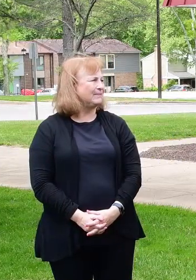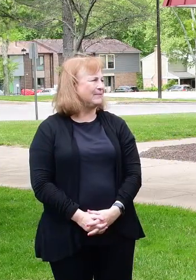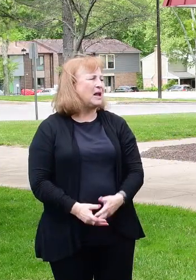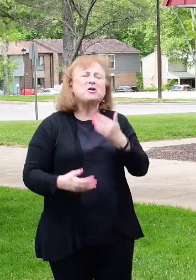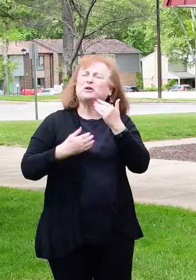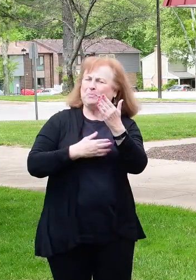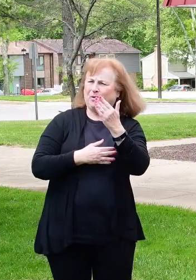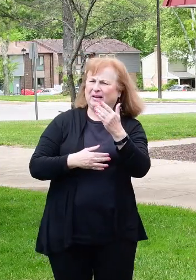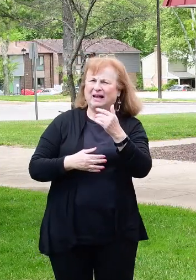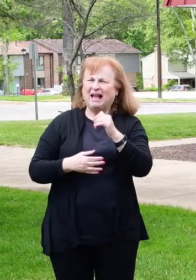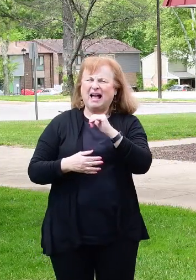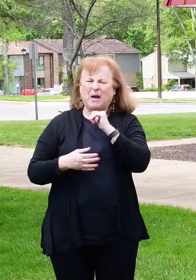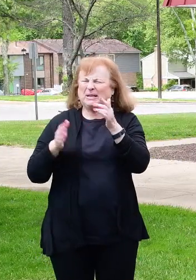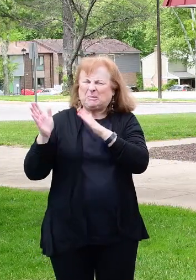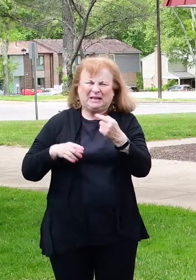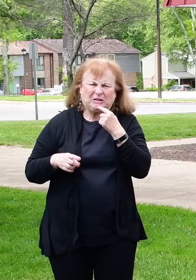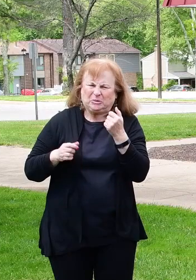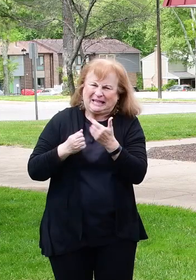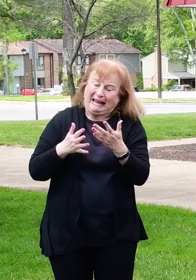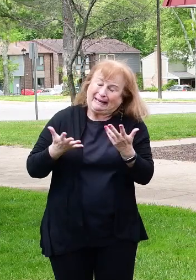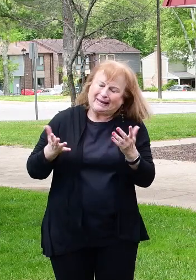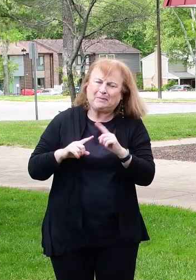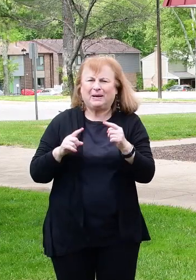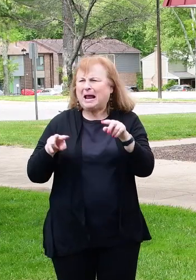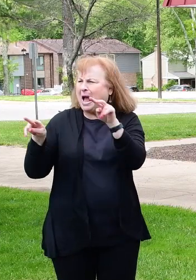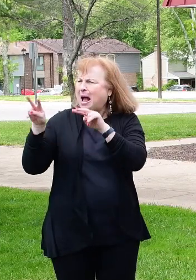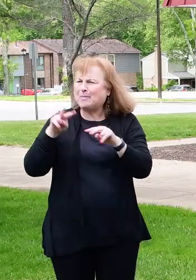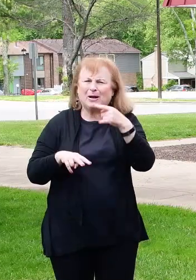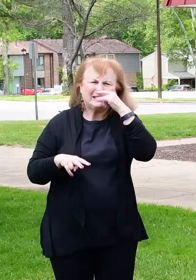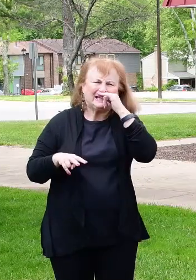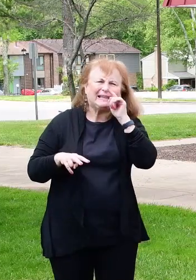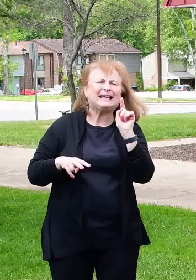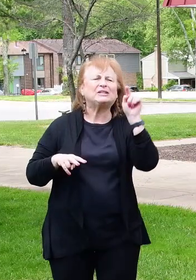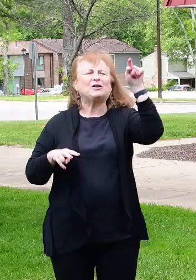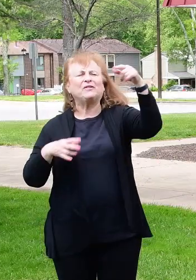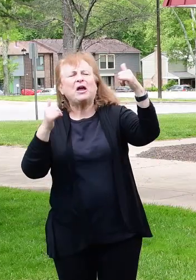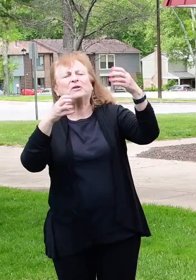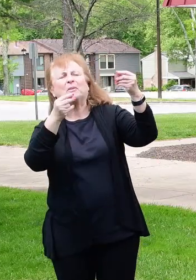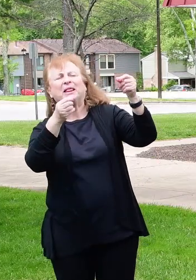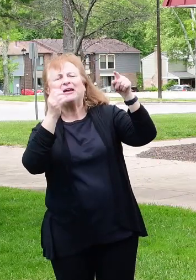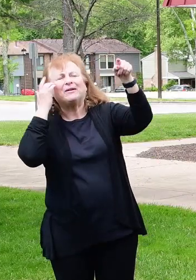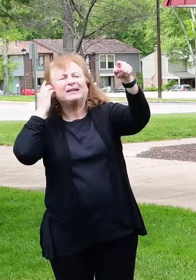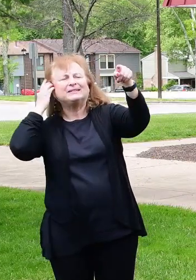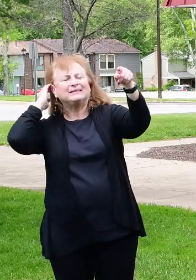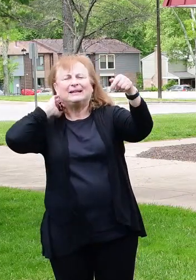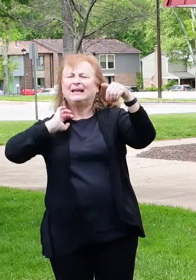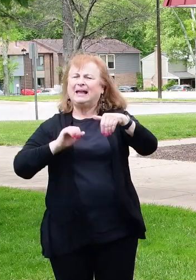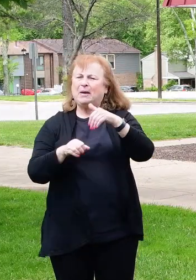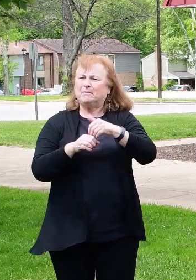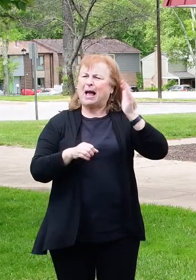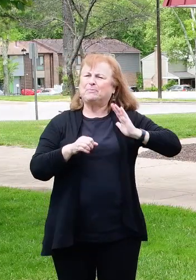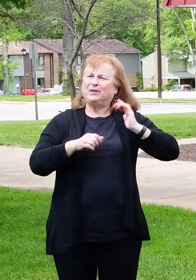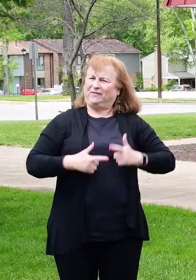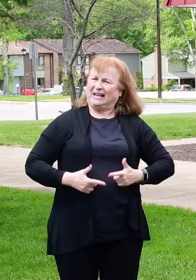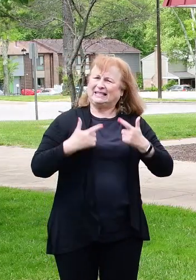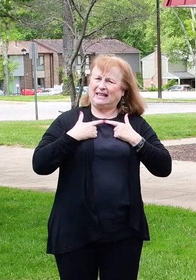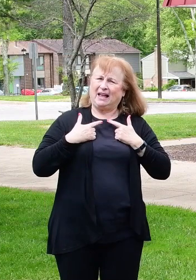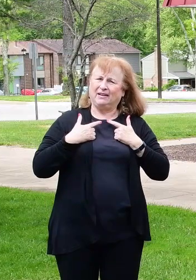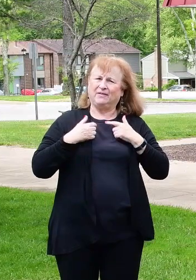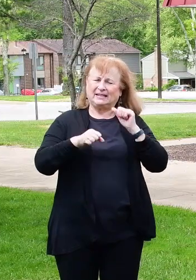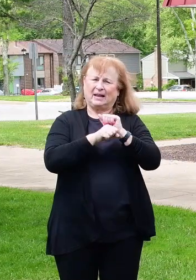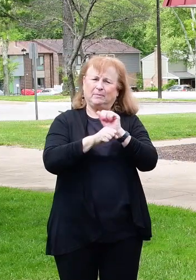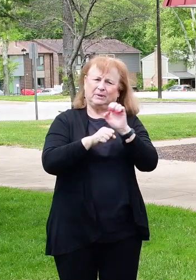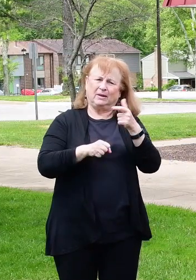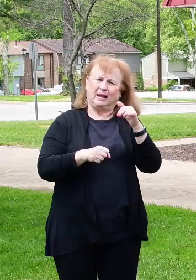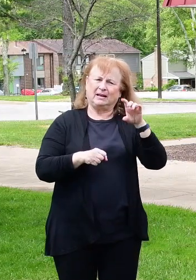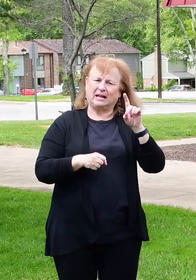Good morning. I wasn't really going to say anything, but I'm watching the kids over there in the playground. In my previous life as an employee